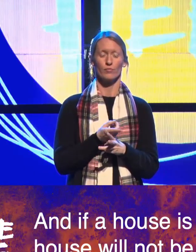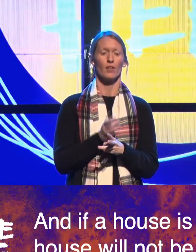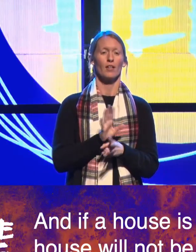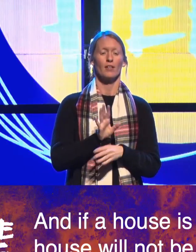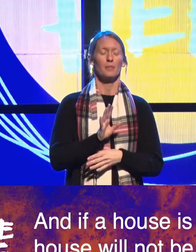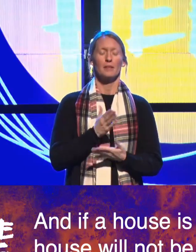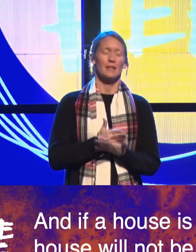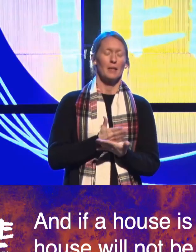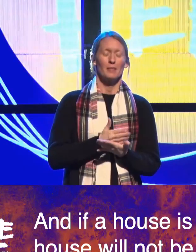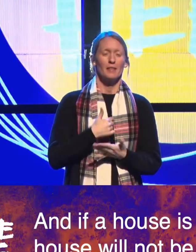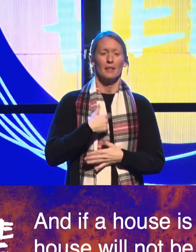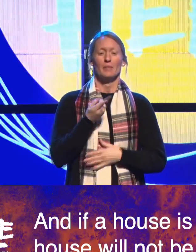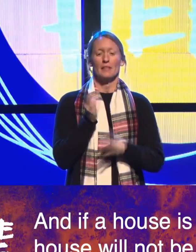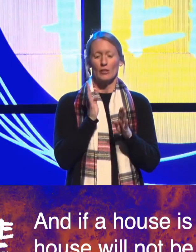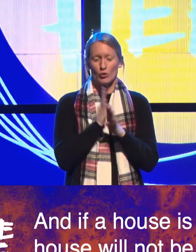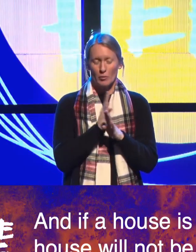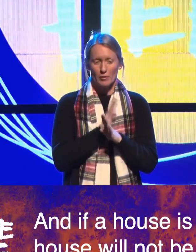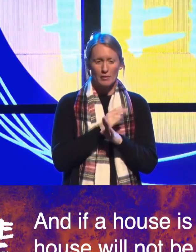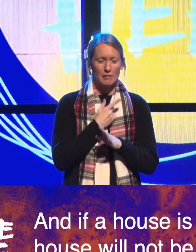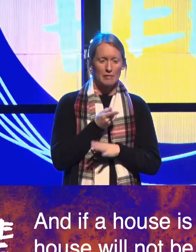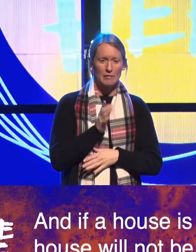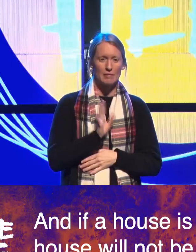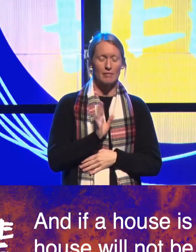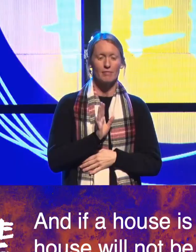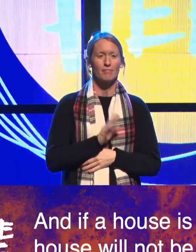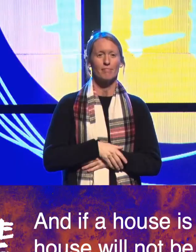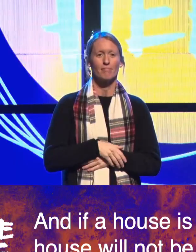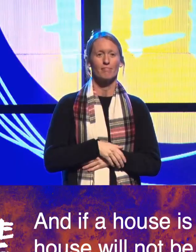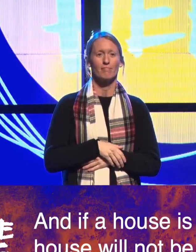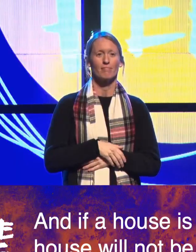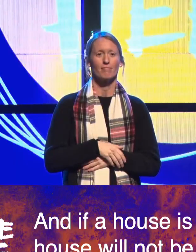there because I'm going to get in trouble with the inauguration happening. Okay, listen.